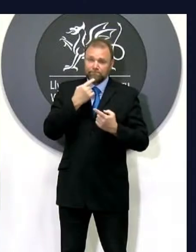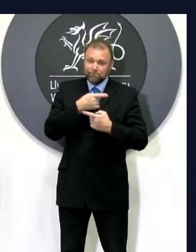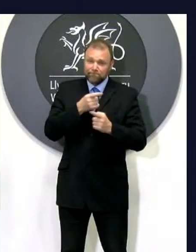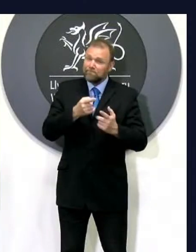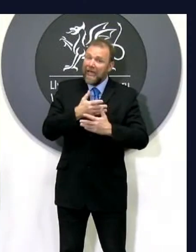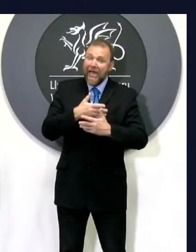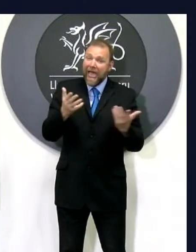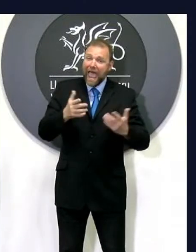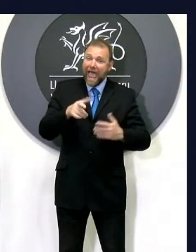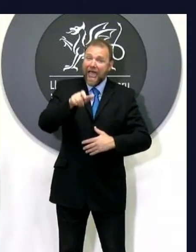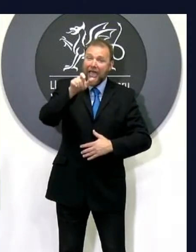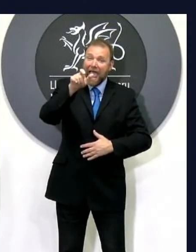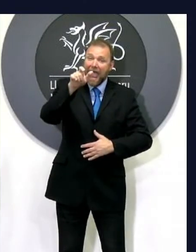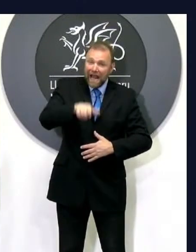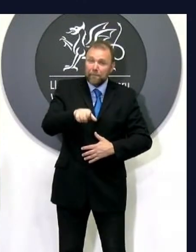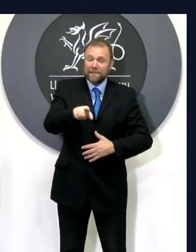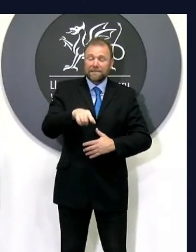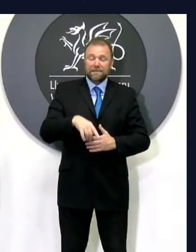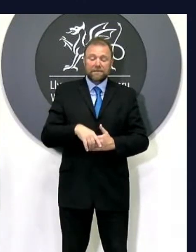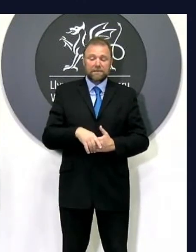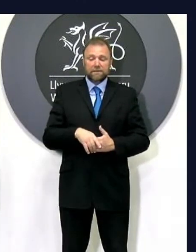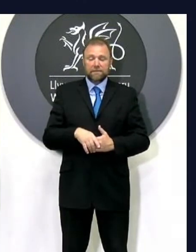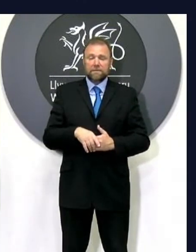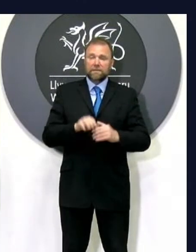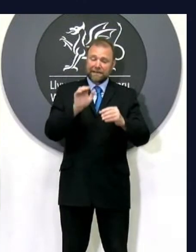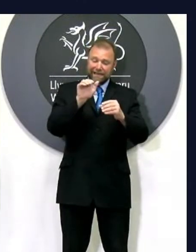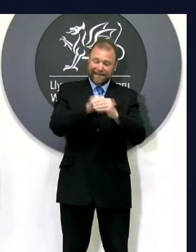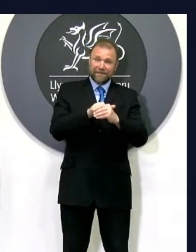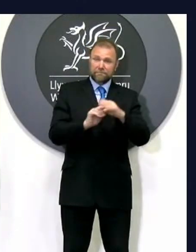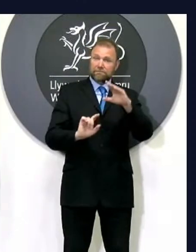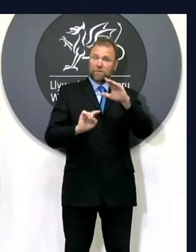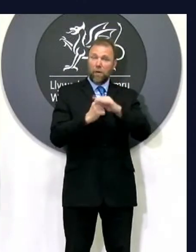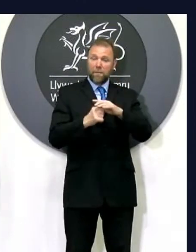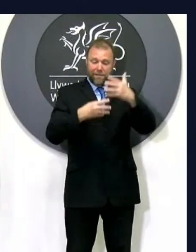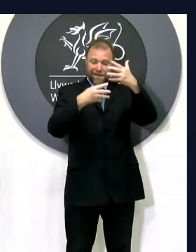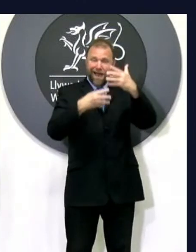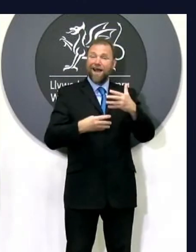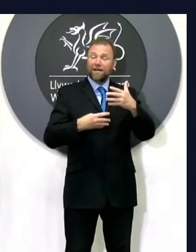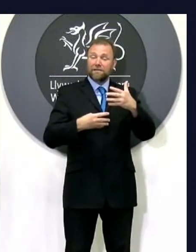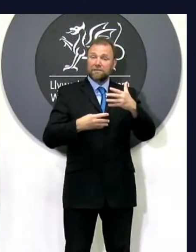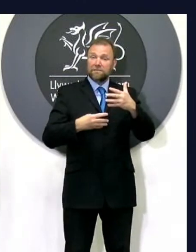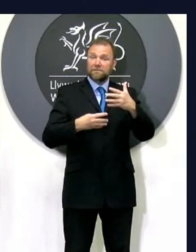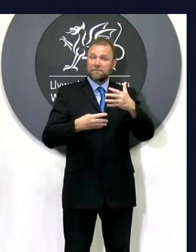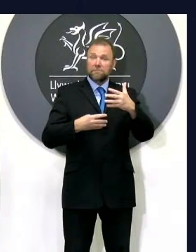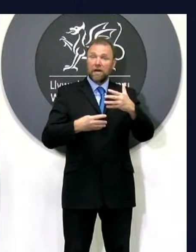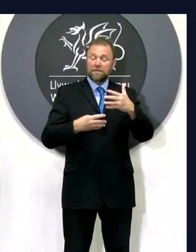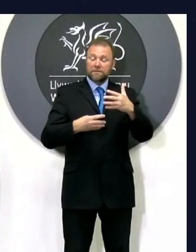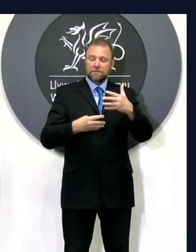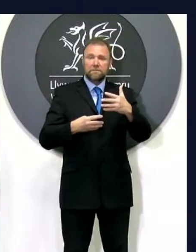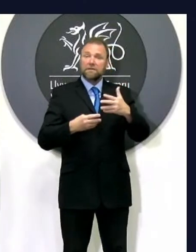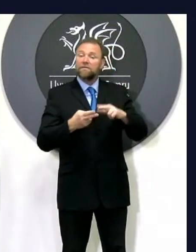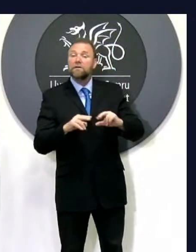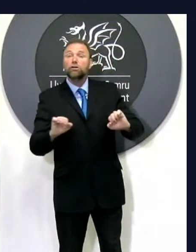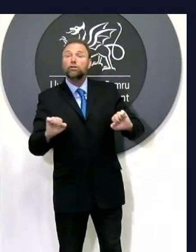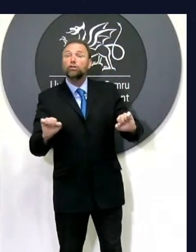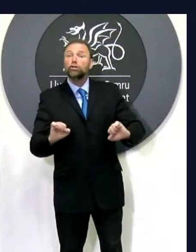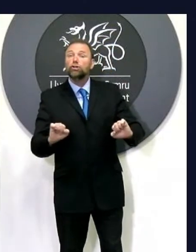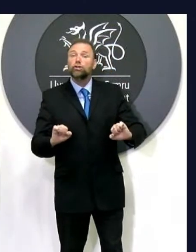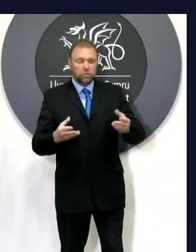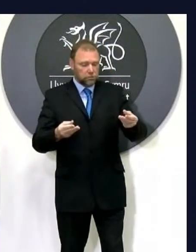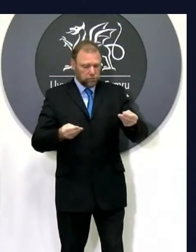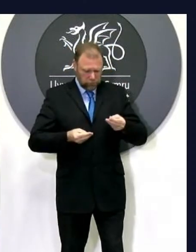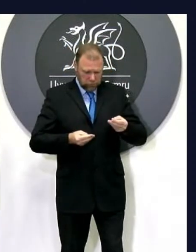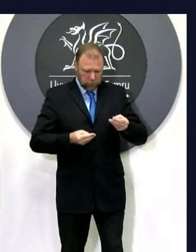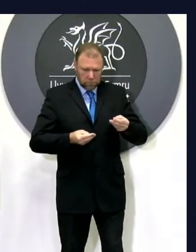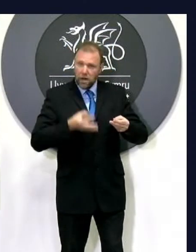anybody who is in those 9 priority groups who may not have been called for vaccination for whatever